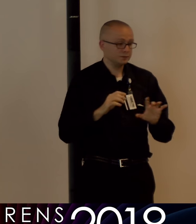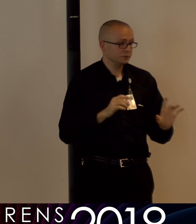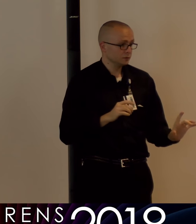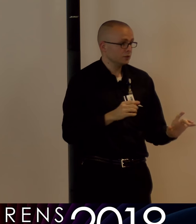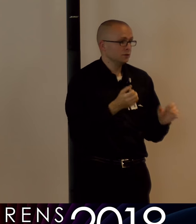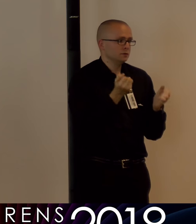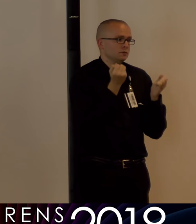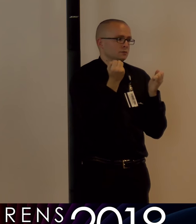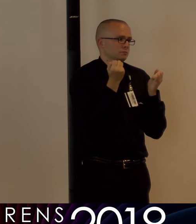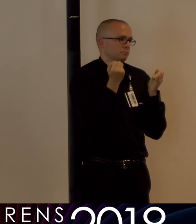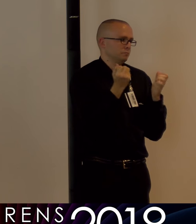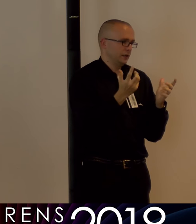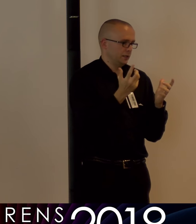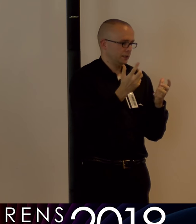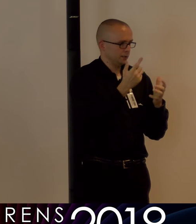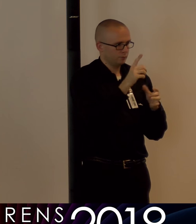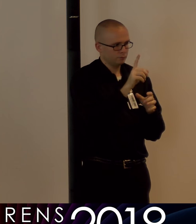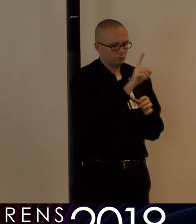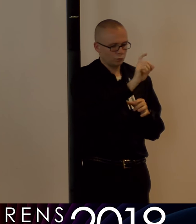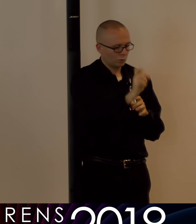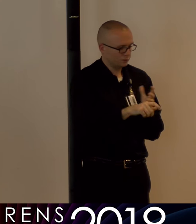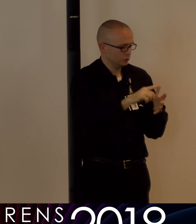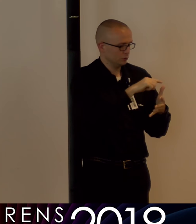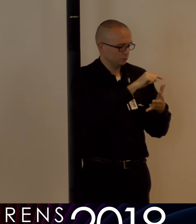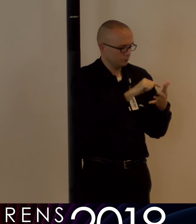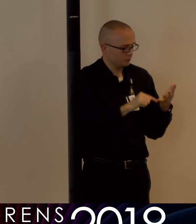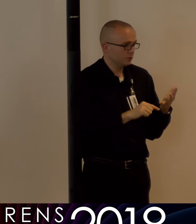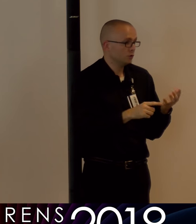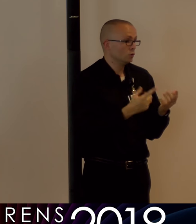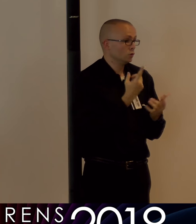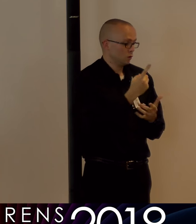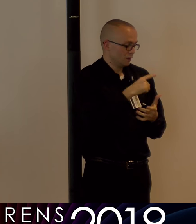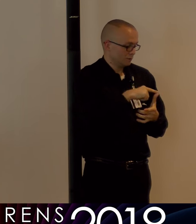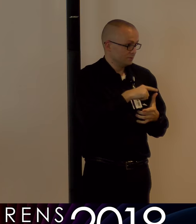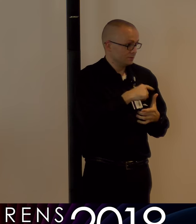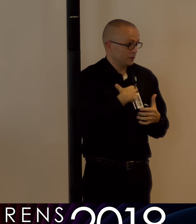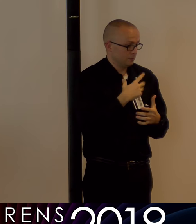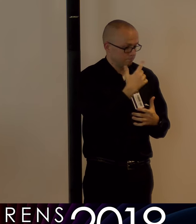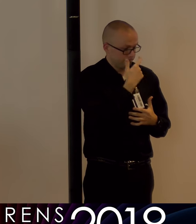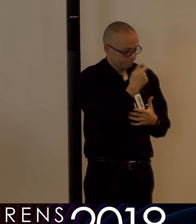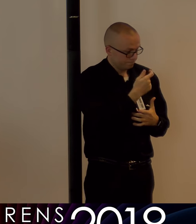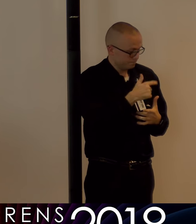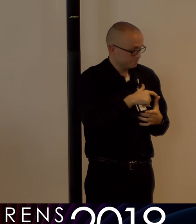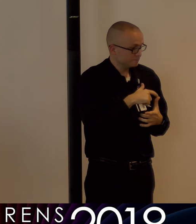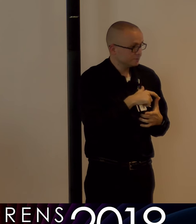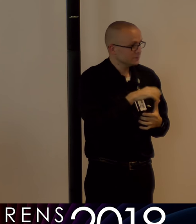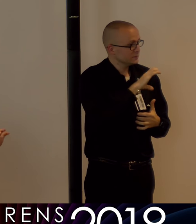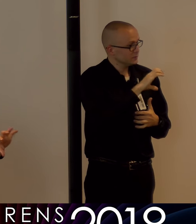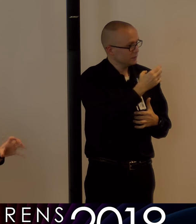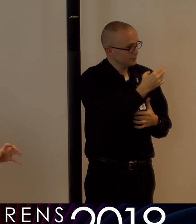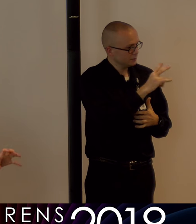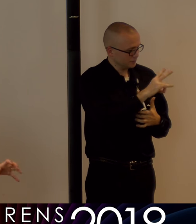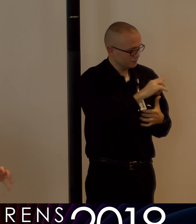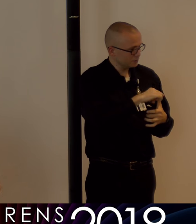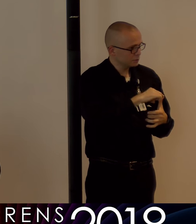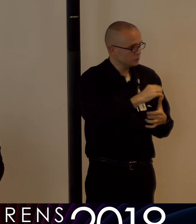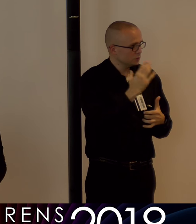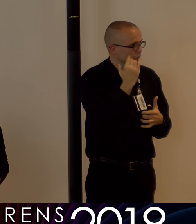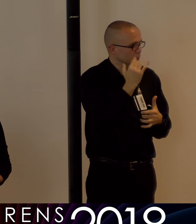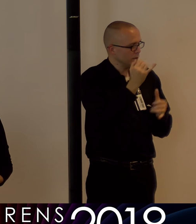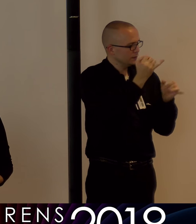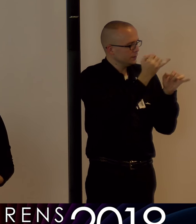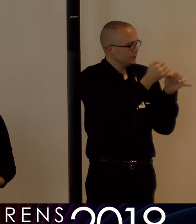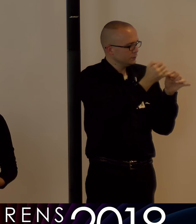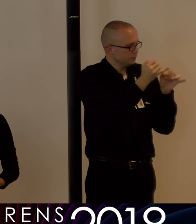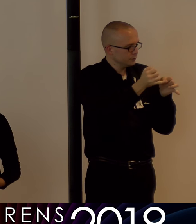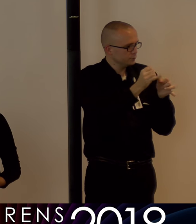are so many questions, I couldn't even begin to tell you. But one of the ones that I'm really interested in is, what is CHD7 doing in individual